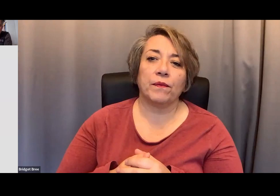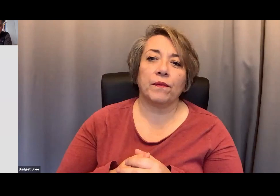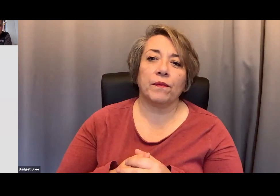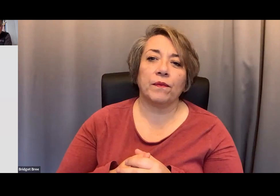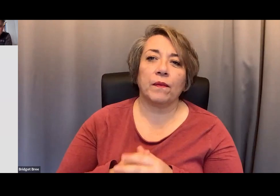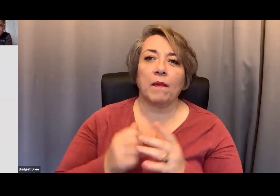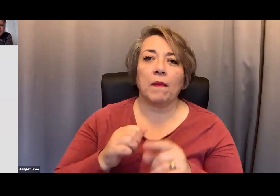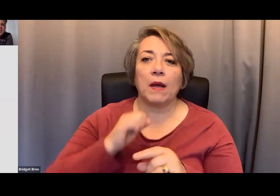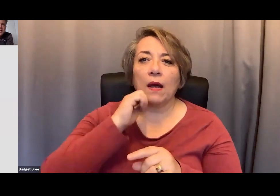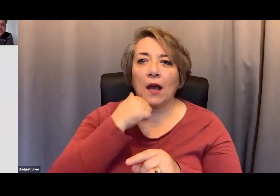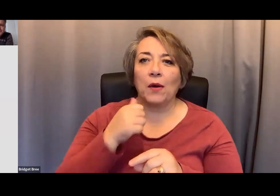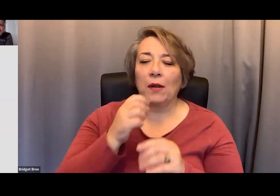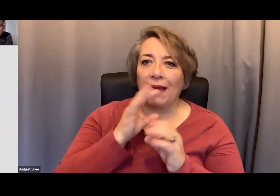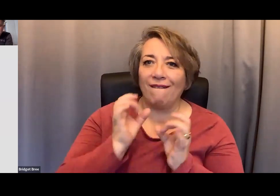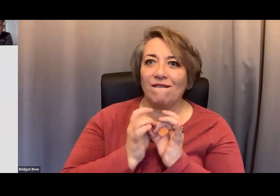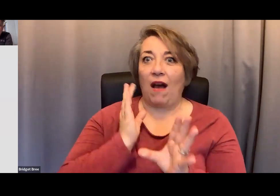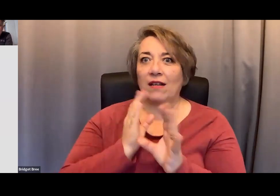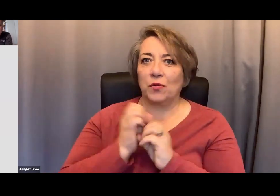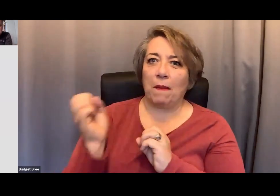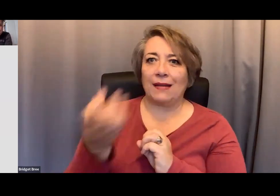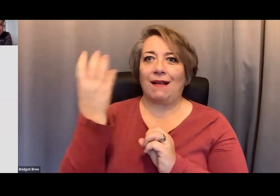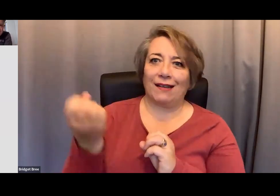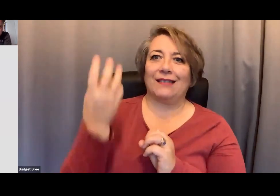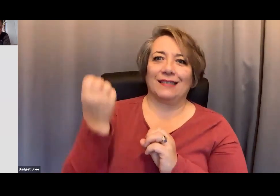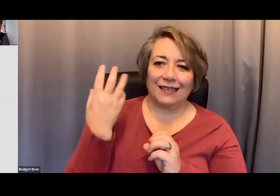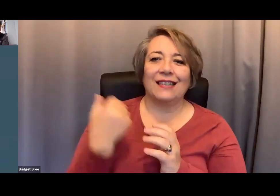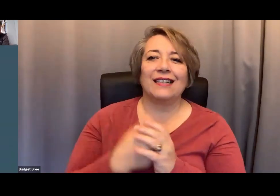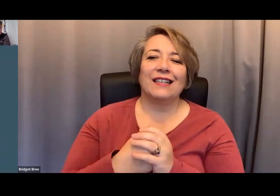rather fast, but